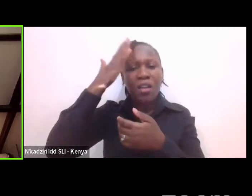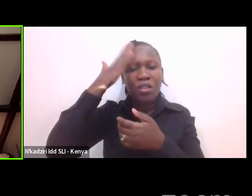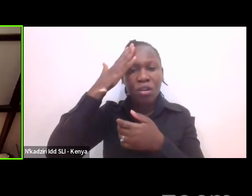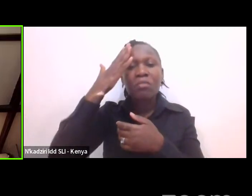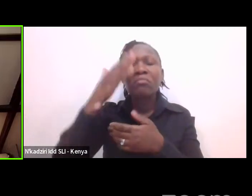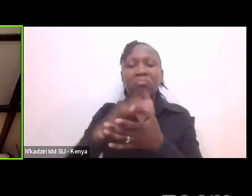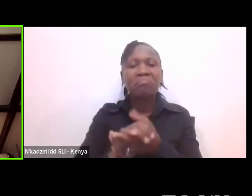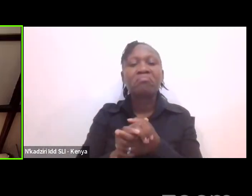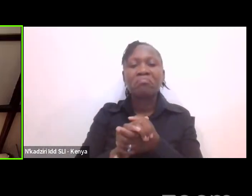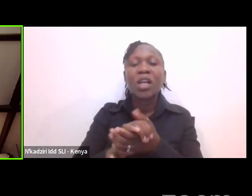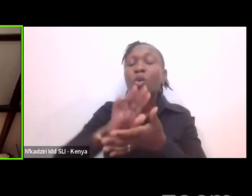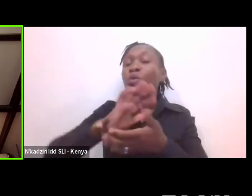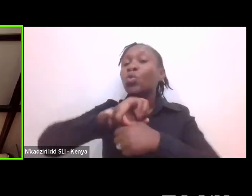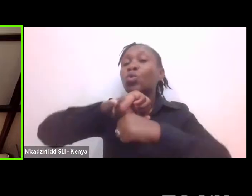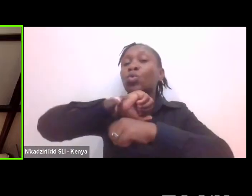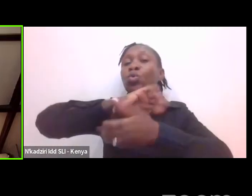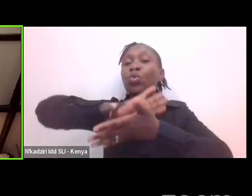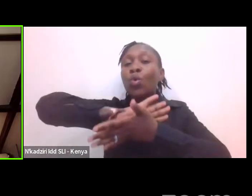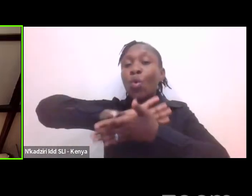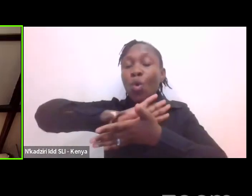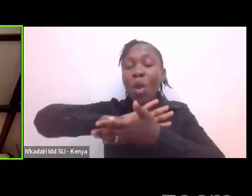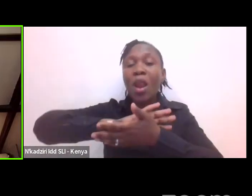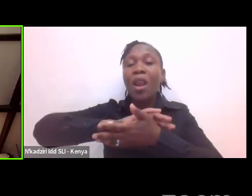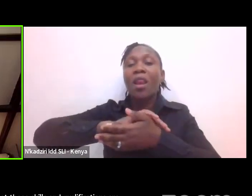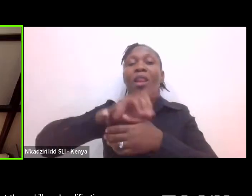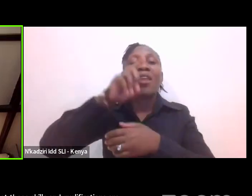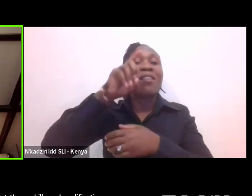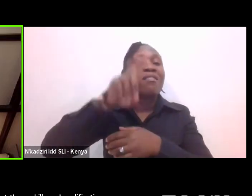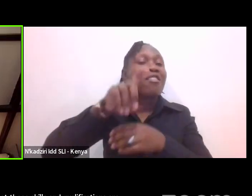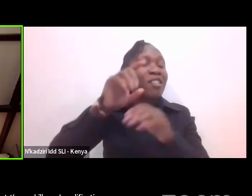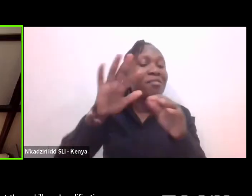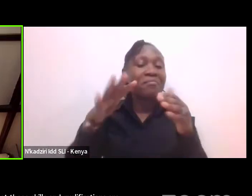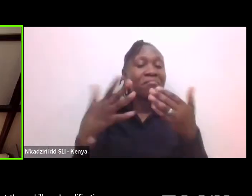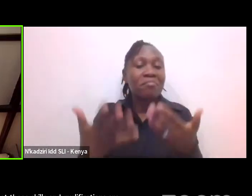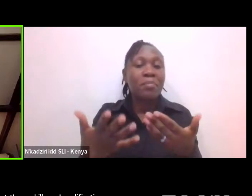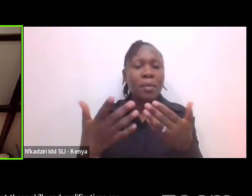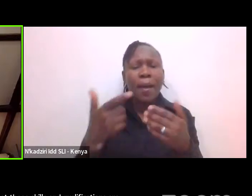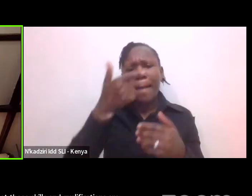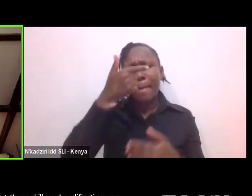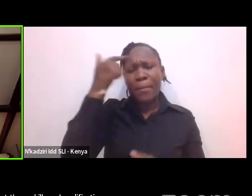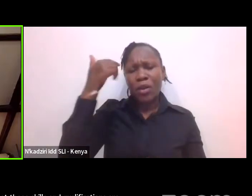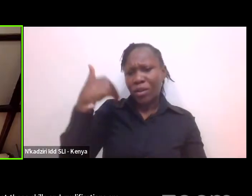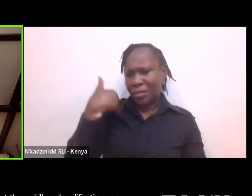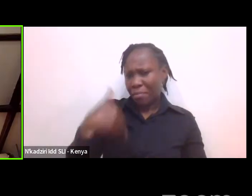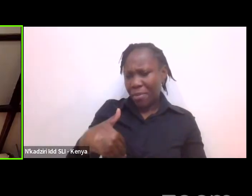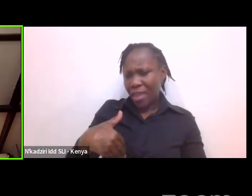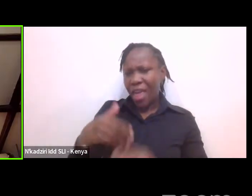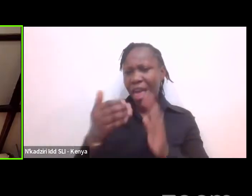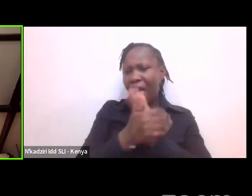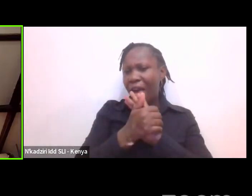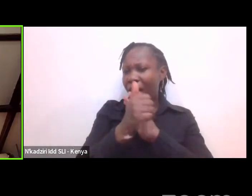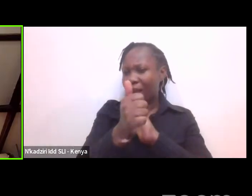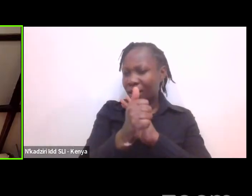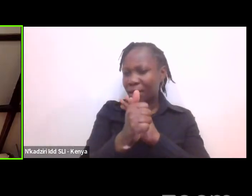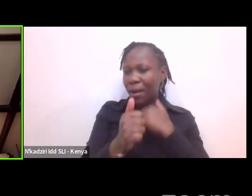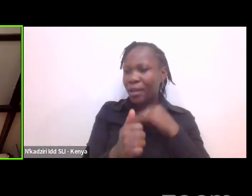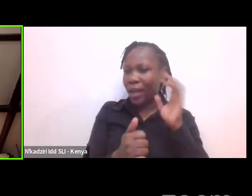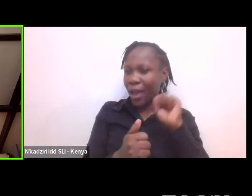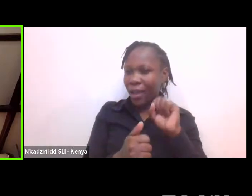should be. And because I am an expert, I know how to deliver them.